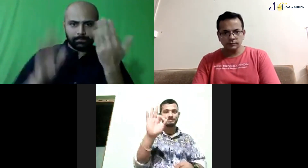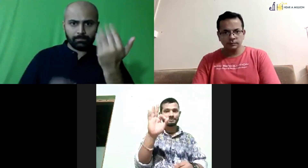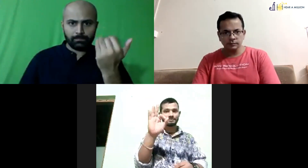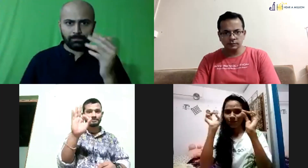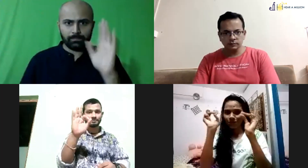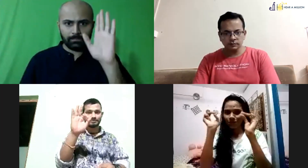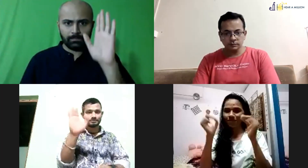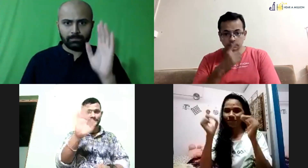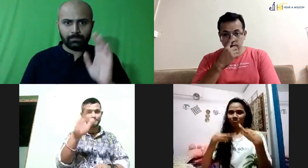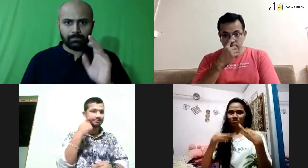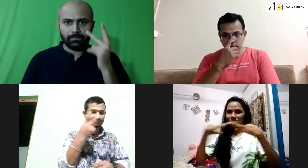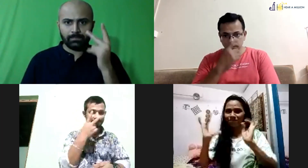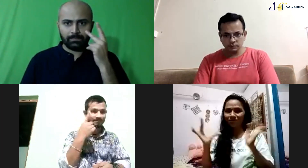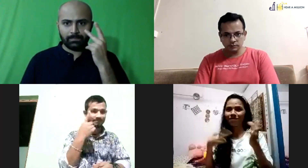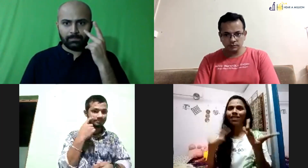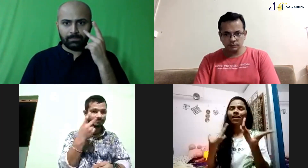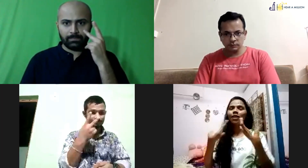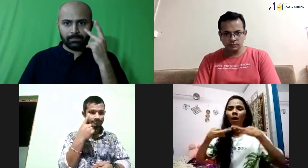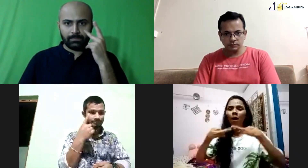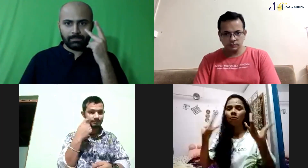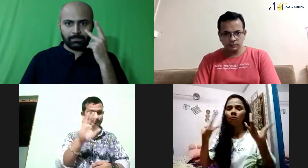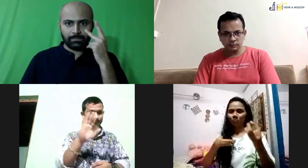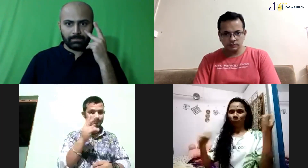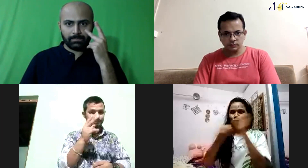Yes, Sarjan here. Sarjan, you would like to add? Okay,